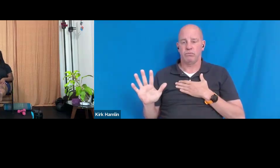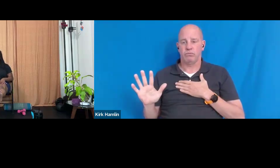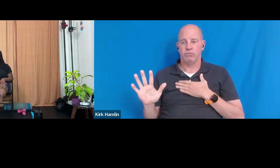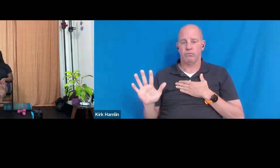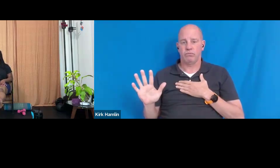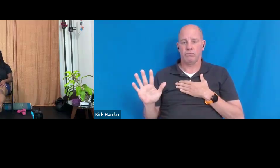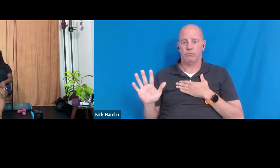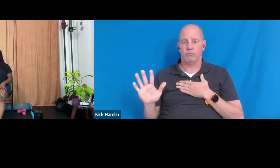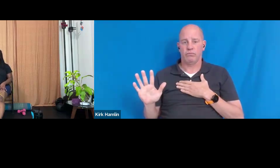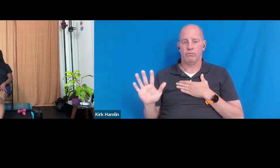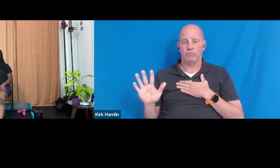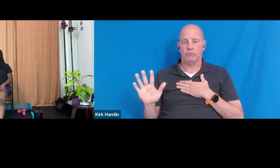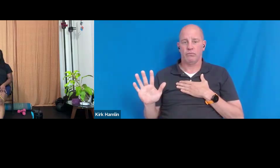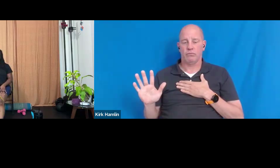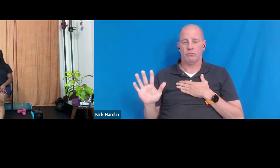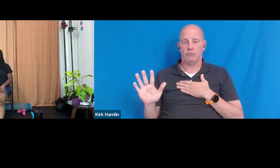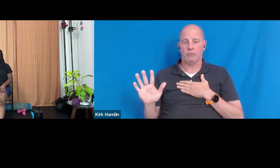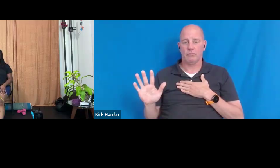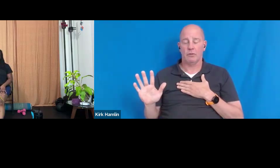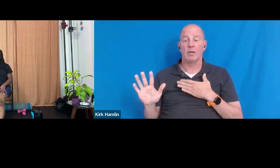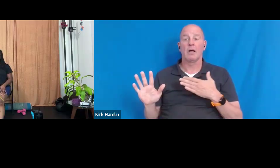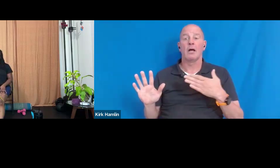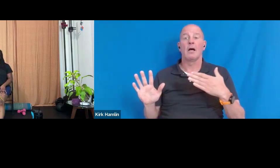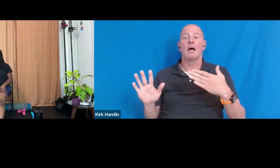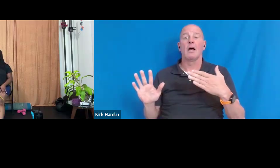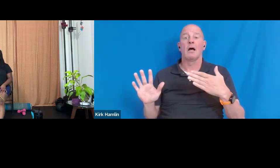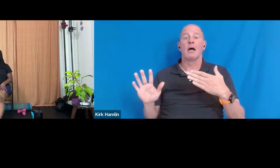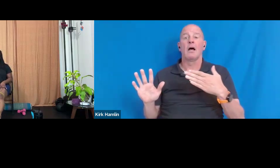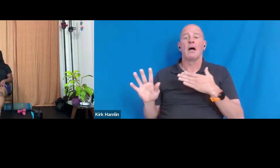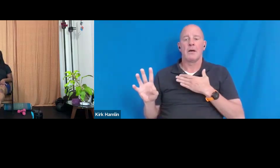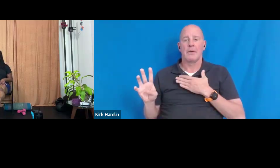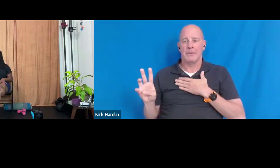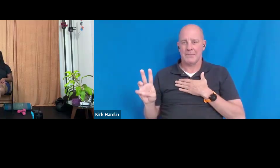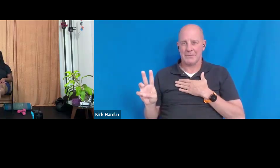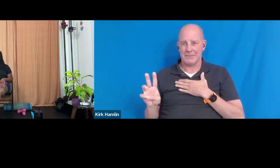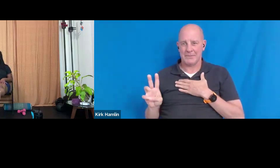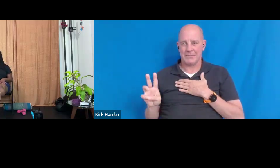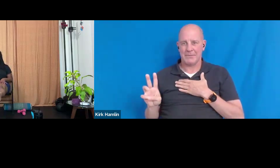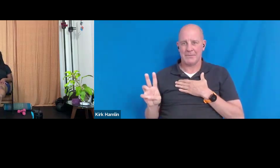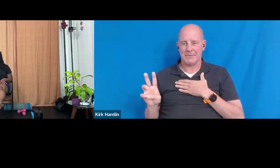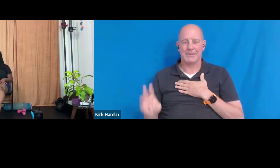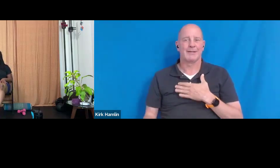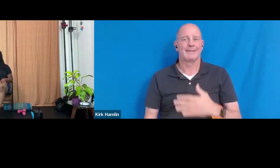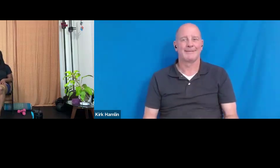lift. Last one. Breathing in. Exhale, lift.